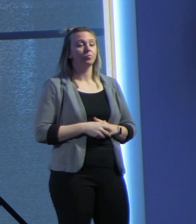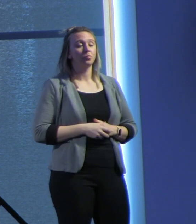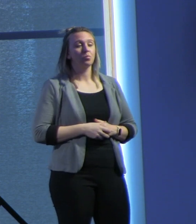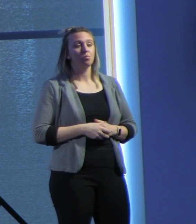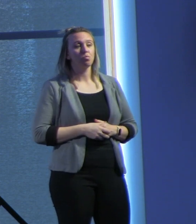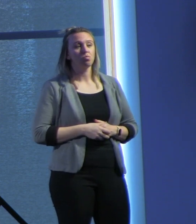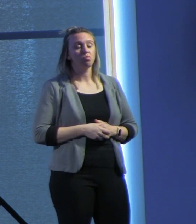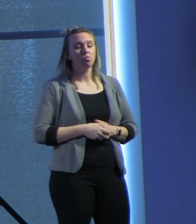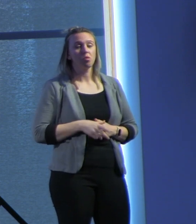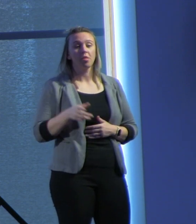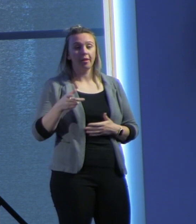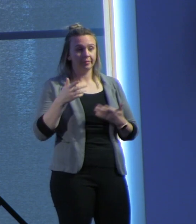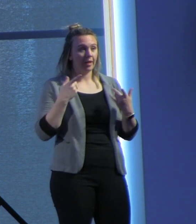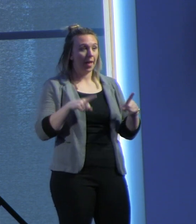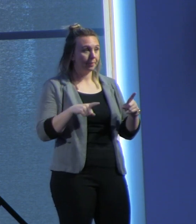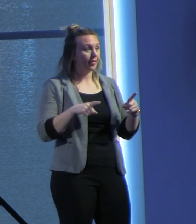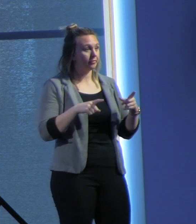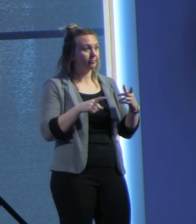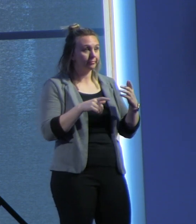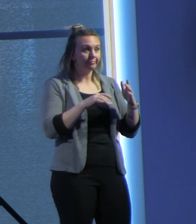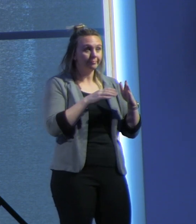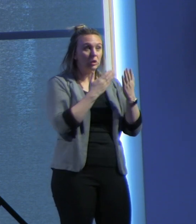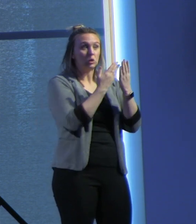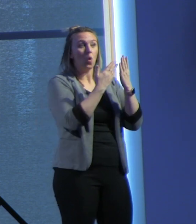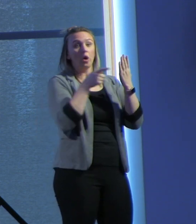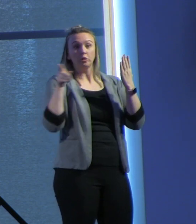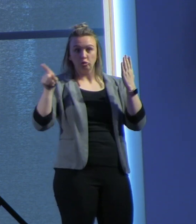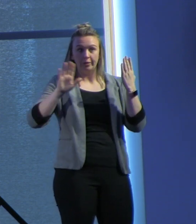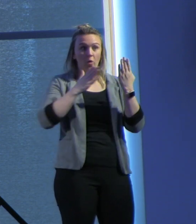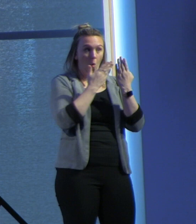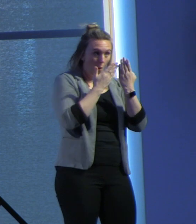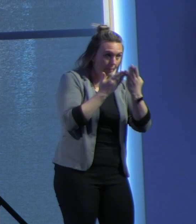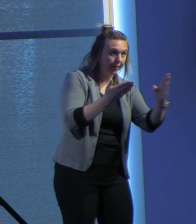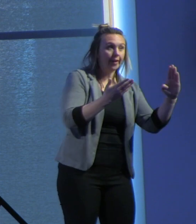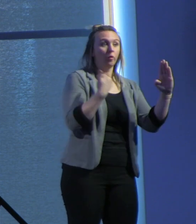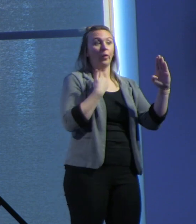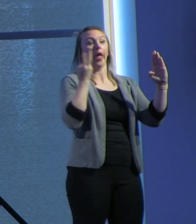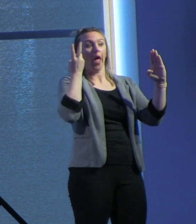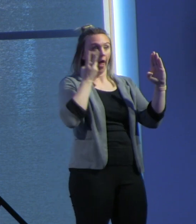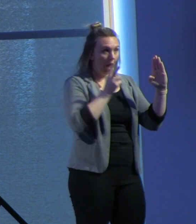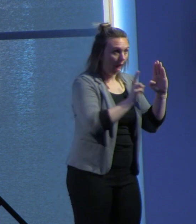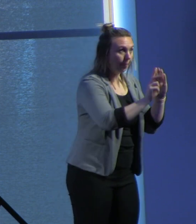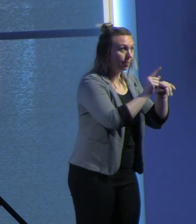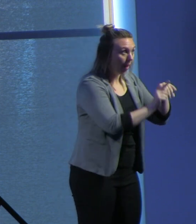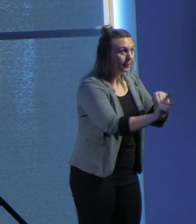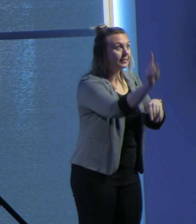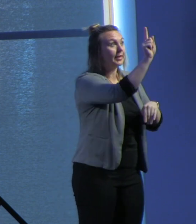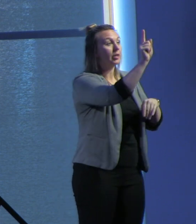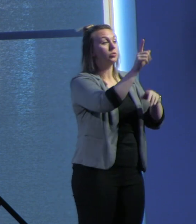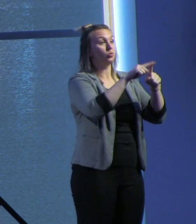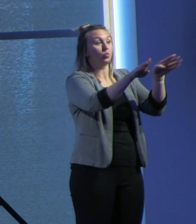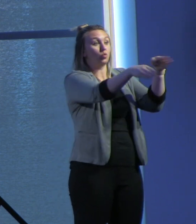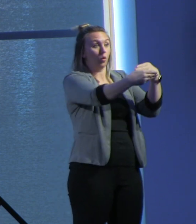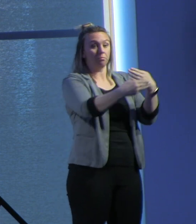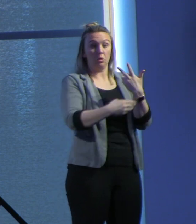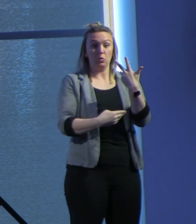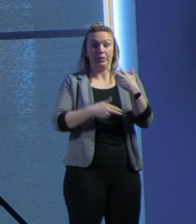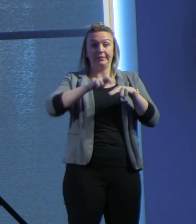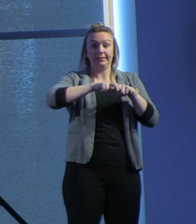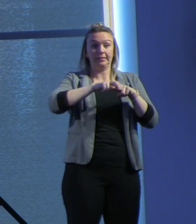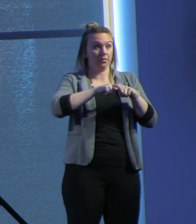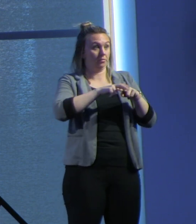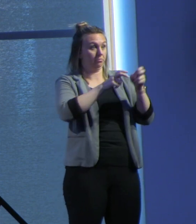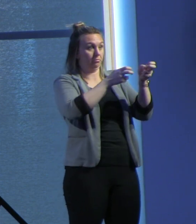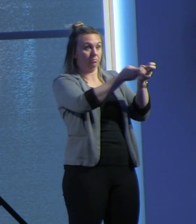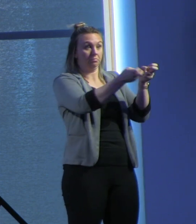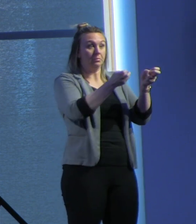She opened the door and let us in, and went upstairs to her room. Had 3 seats, and we were